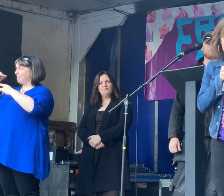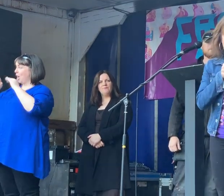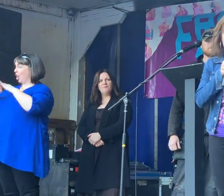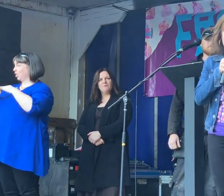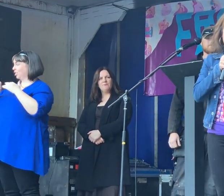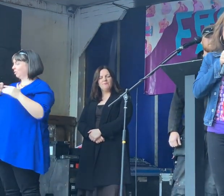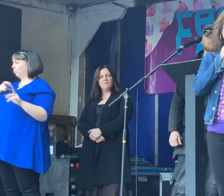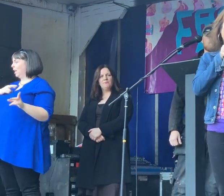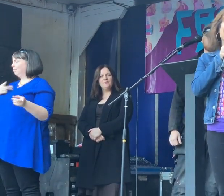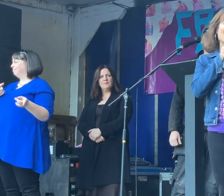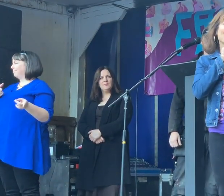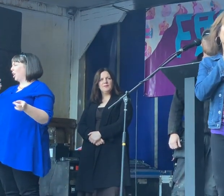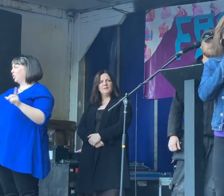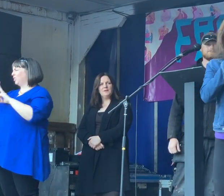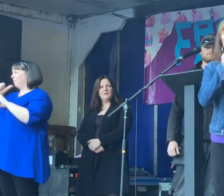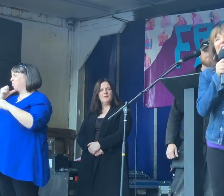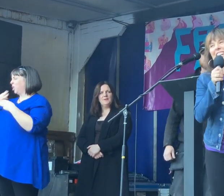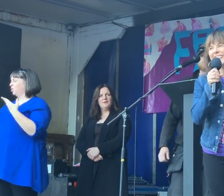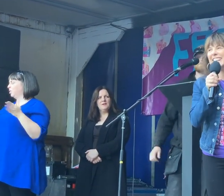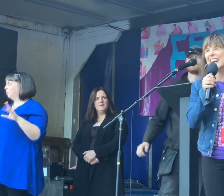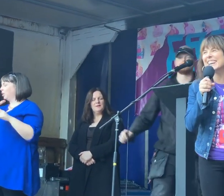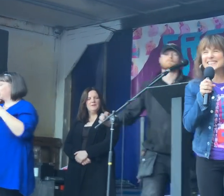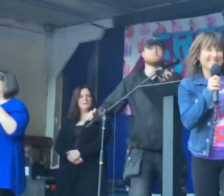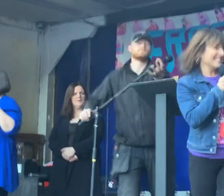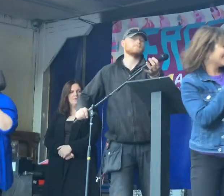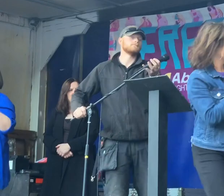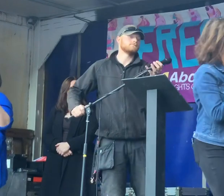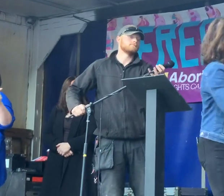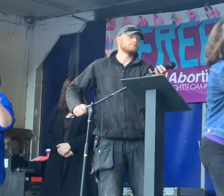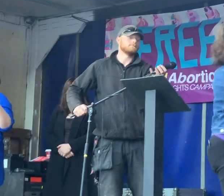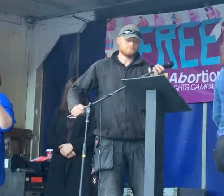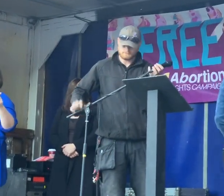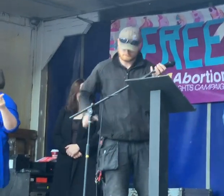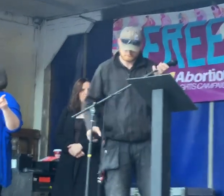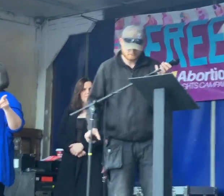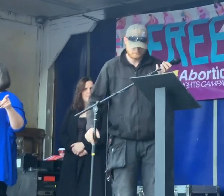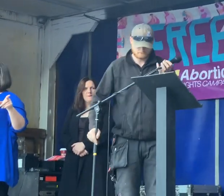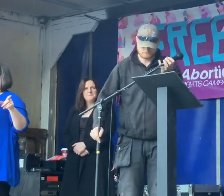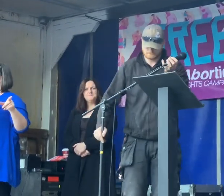total underachiever. Give it up for Síona Cahill.